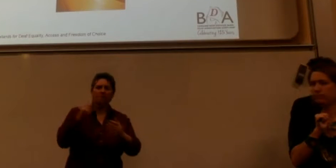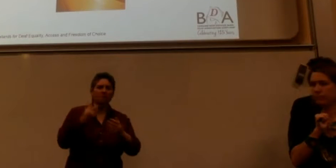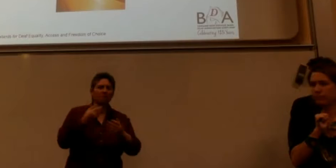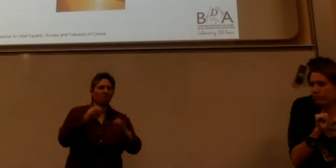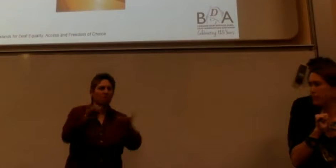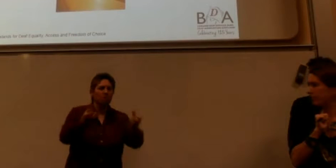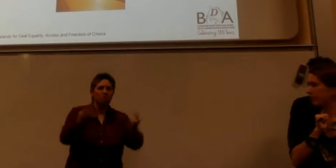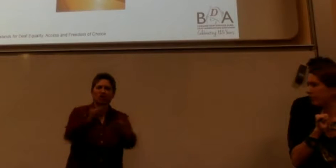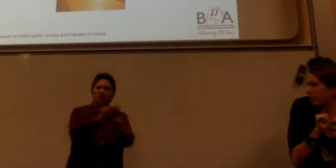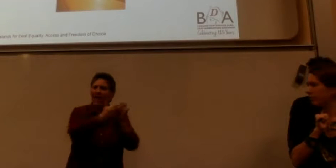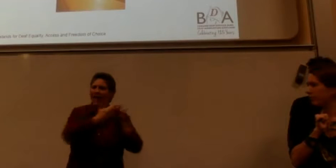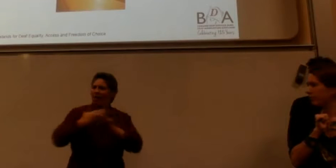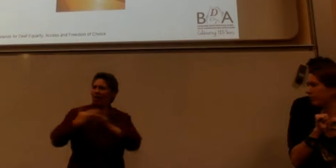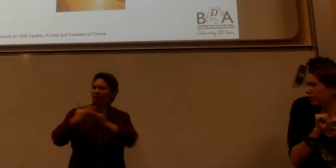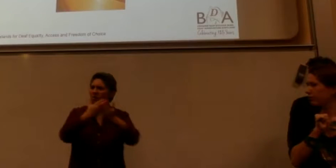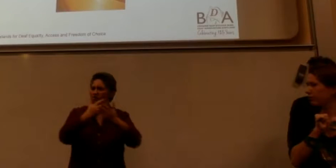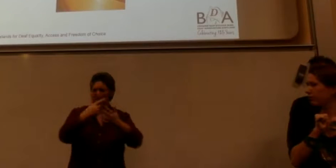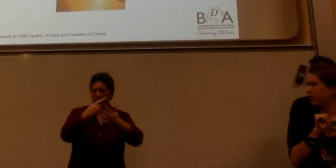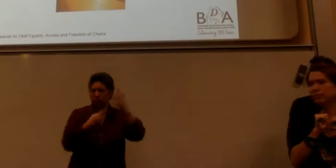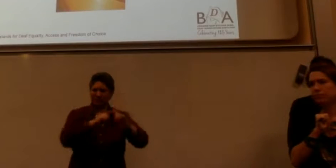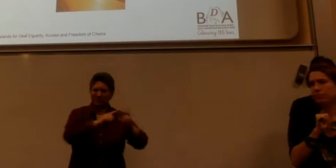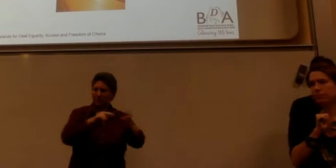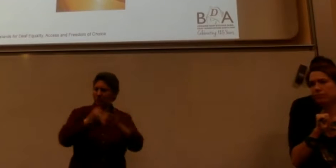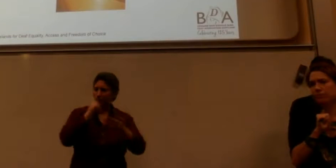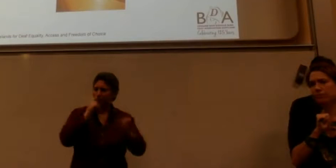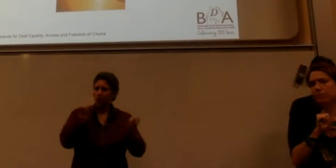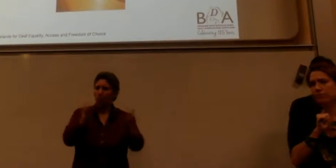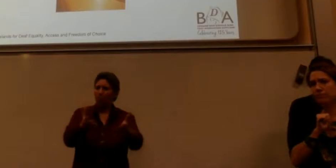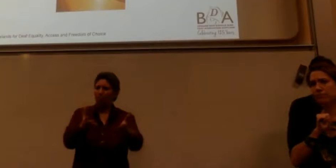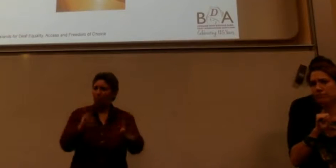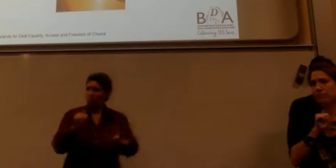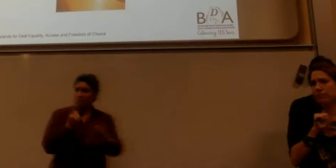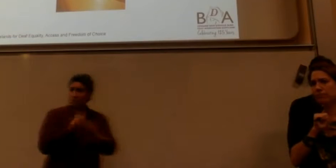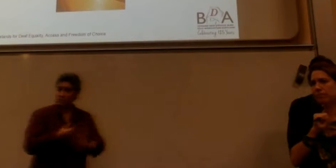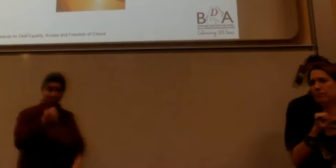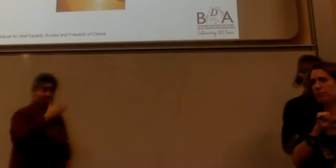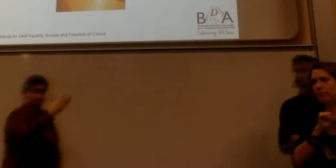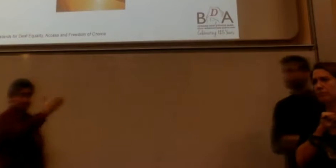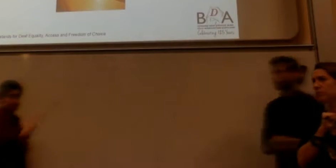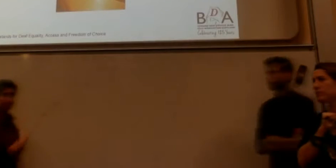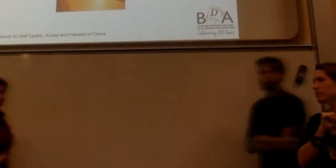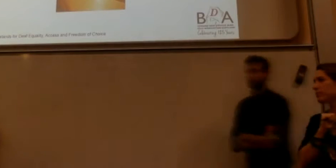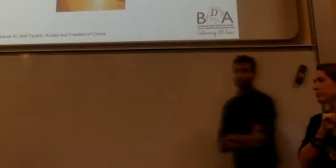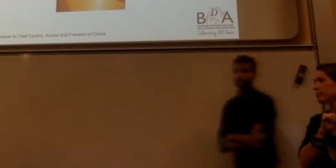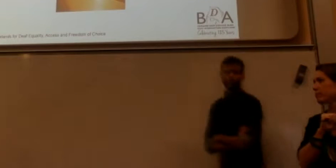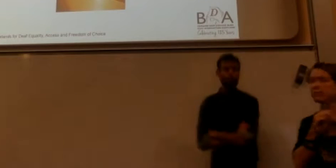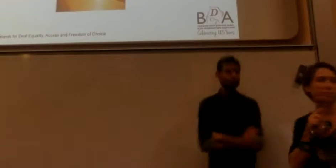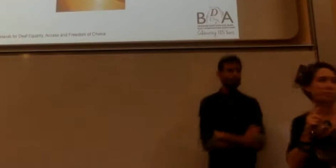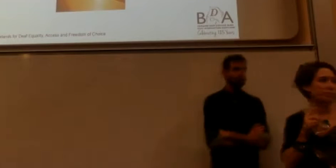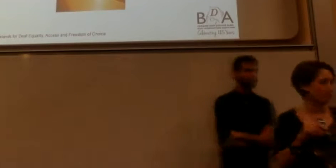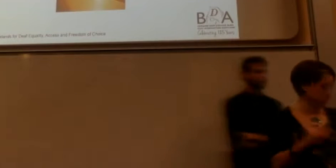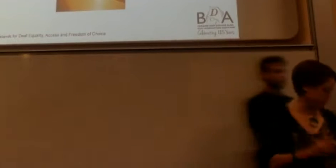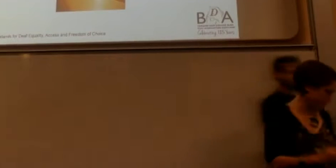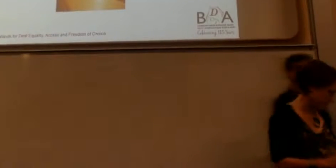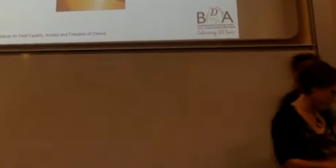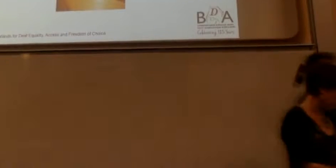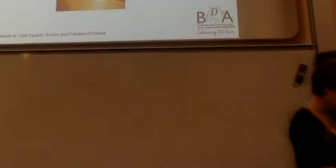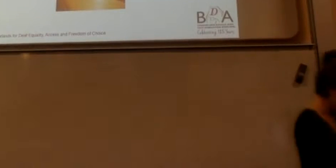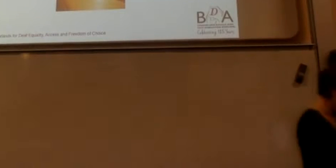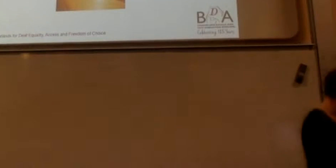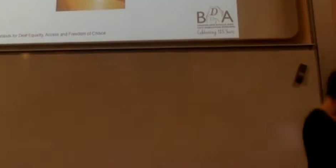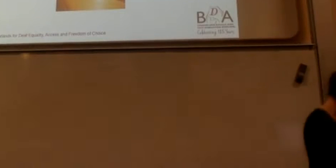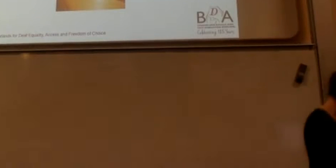you can look at. So there absolutely is resources there that can be shared, and different organisations that they're available for people that can be shared.